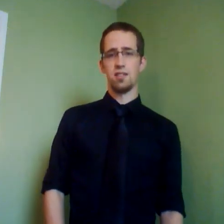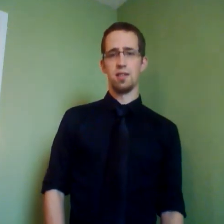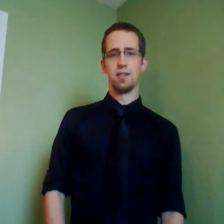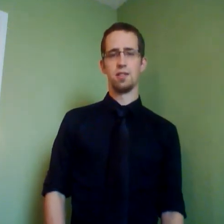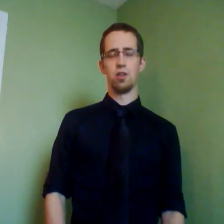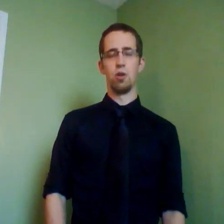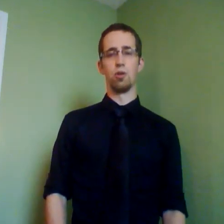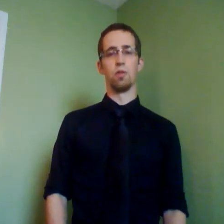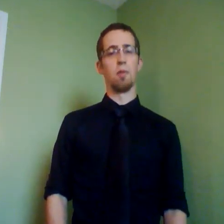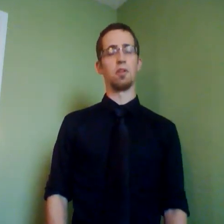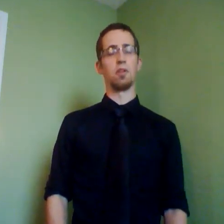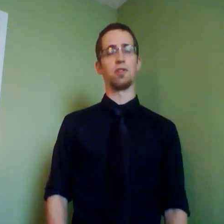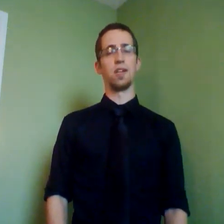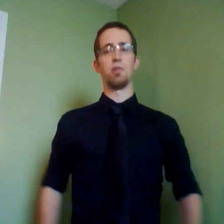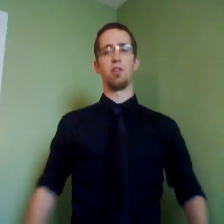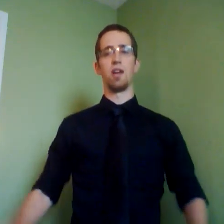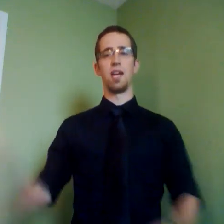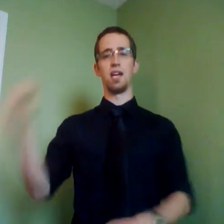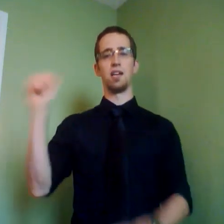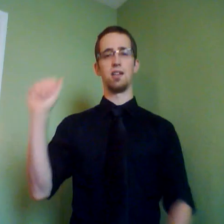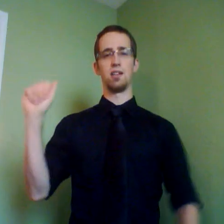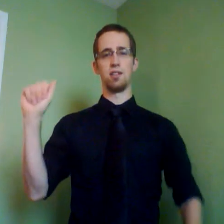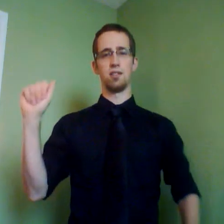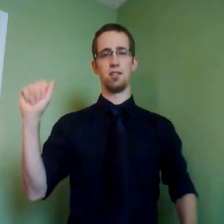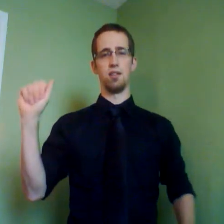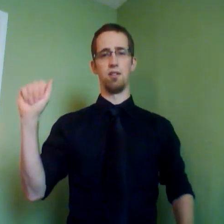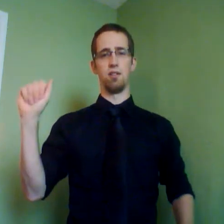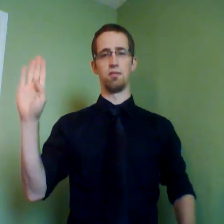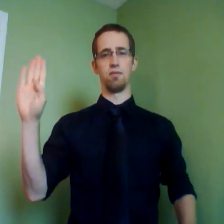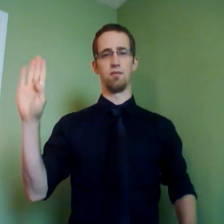is, so remember to try to keep your hand still.